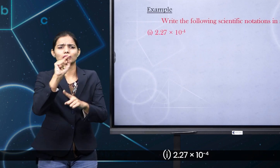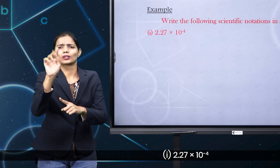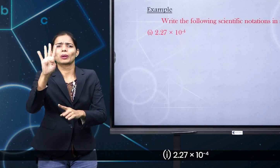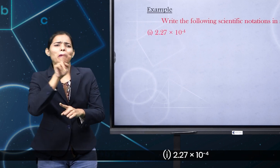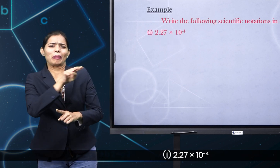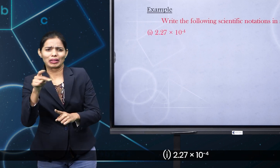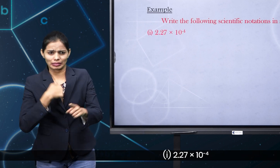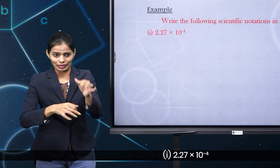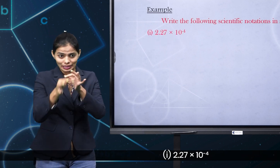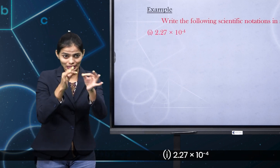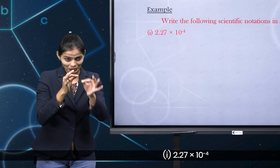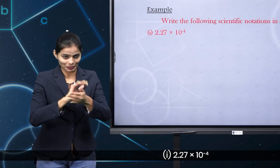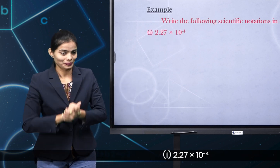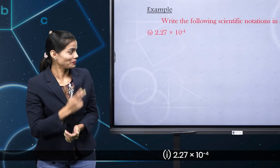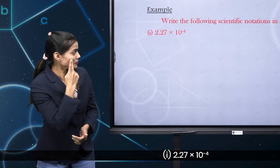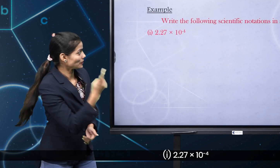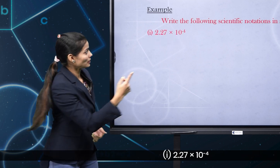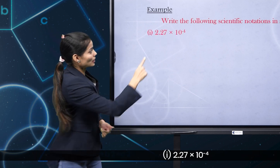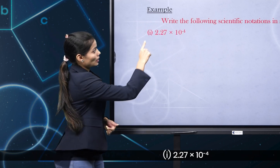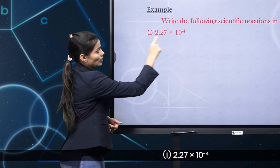2.27 into 10 power minus 4.